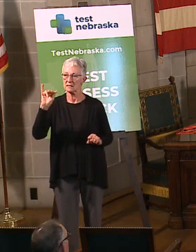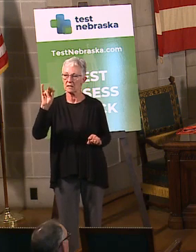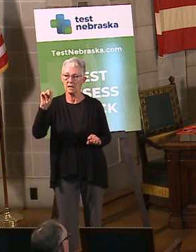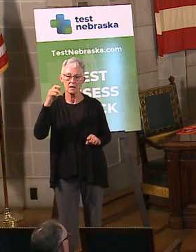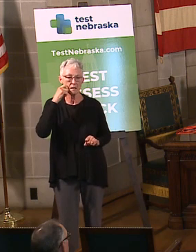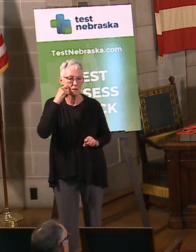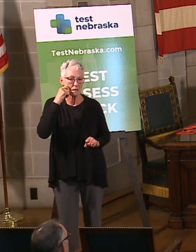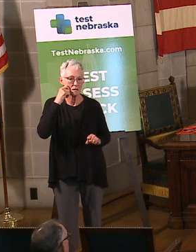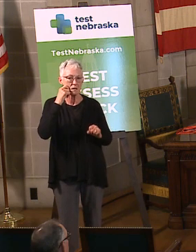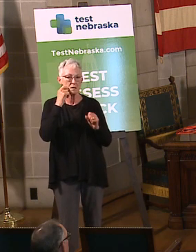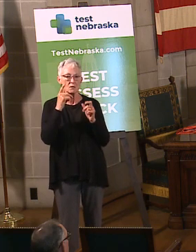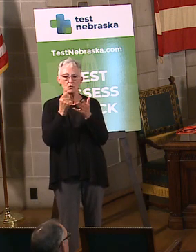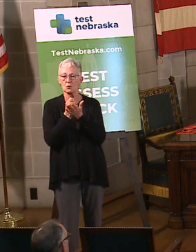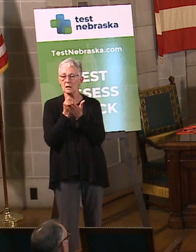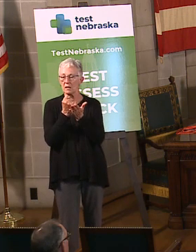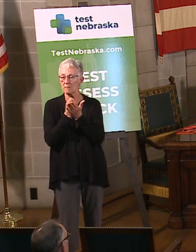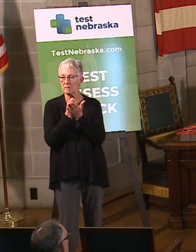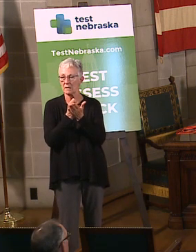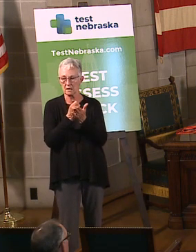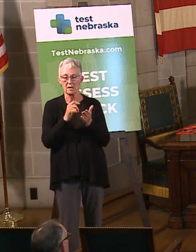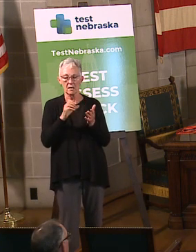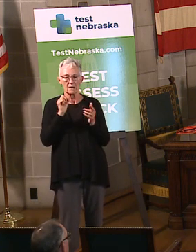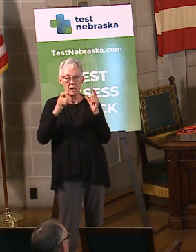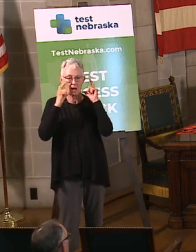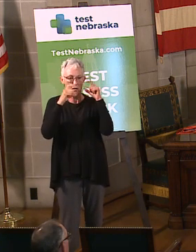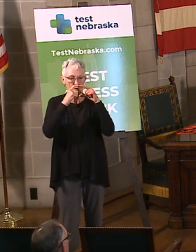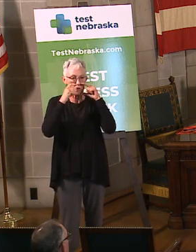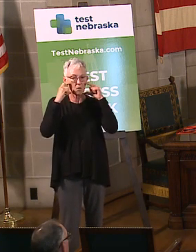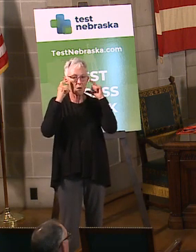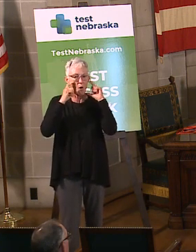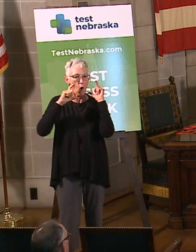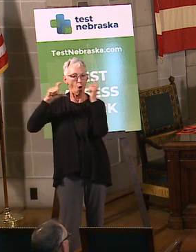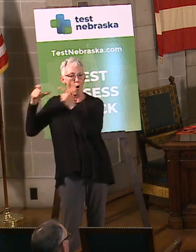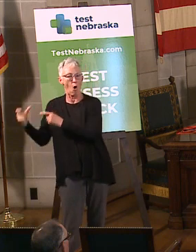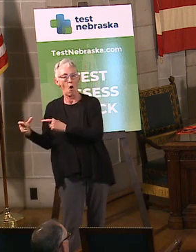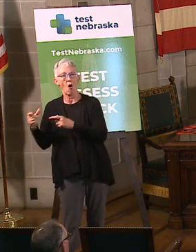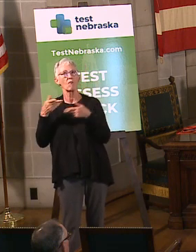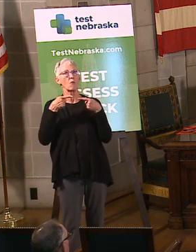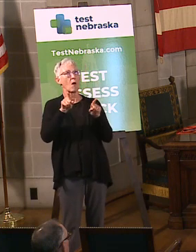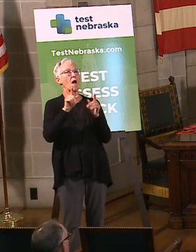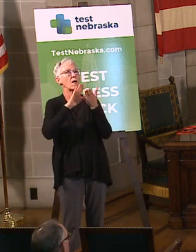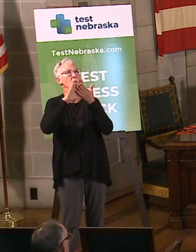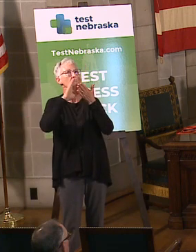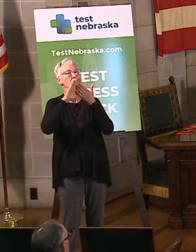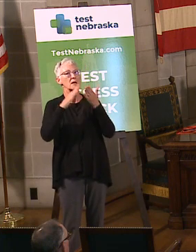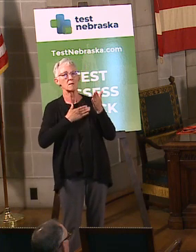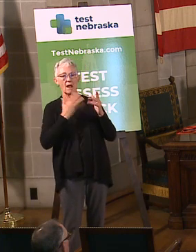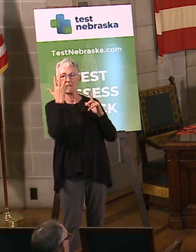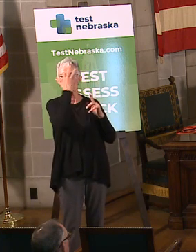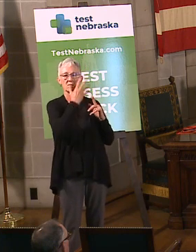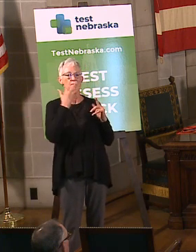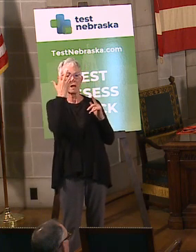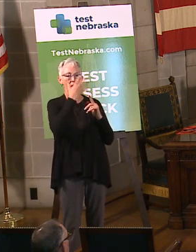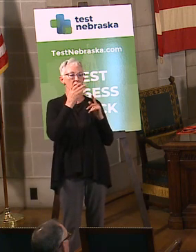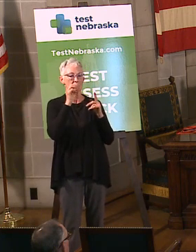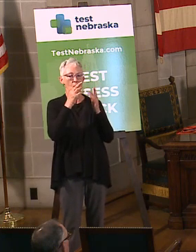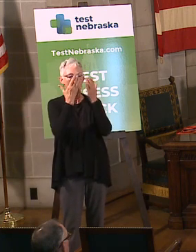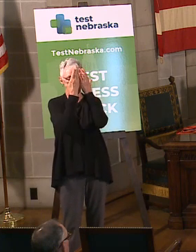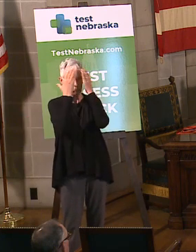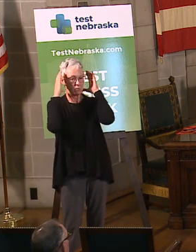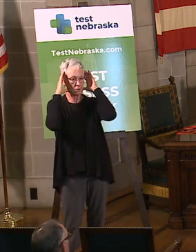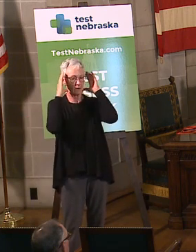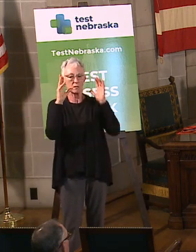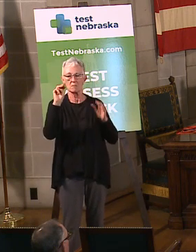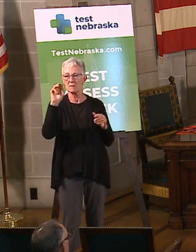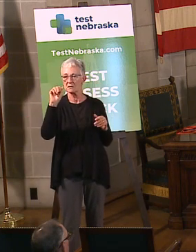be worn by the patron at all other times, and of course, the person providing that service, the esthetician, still has to be wearing a mask. So this is, again, if you want to get that